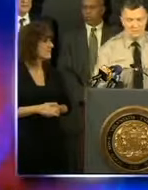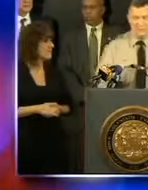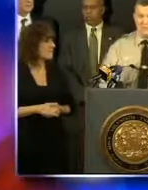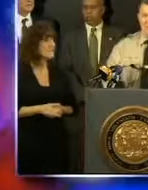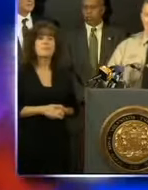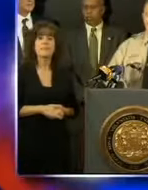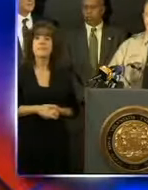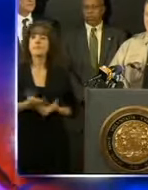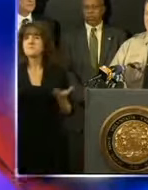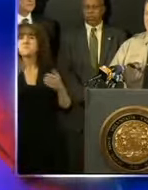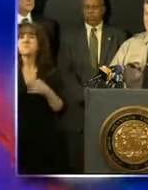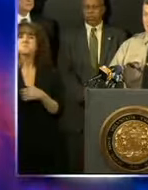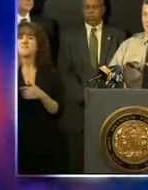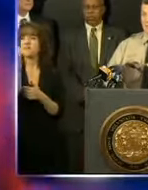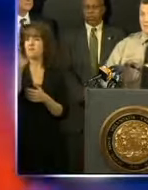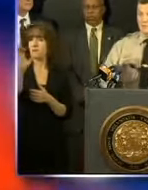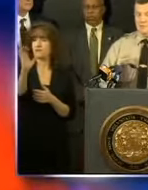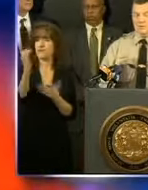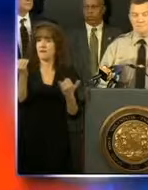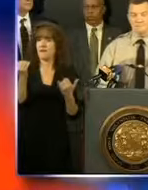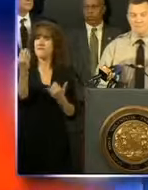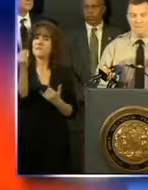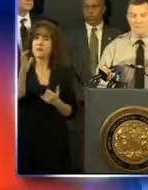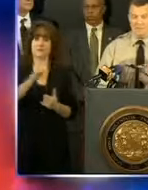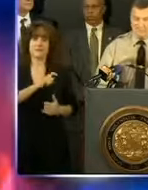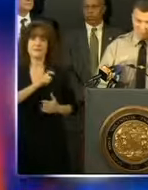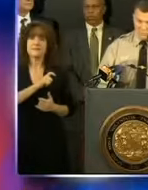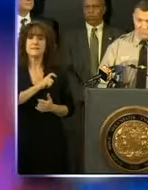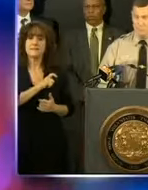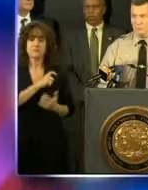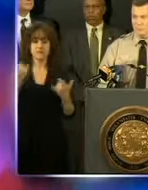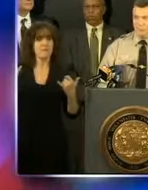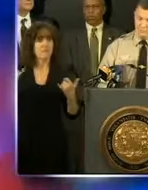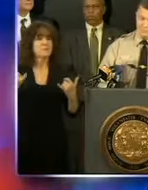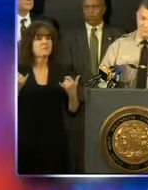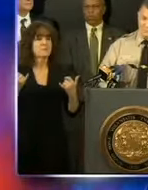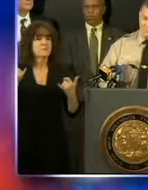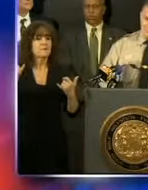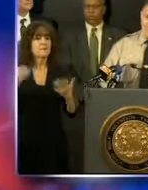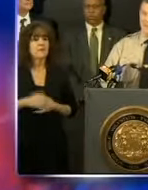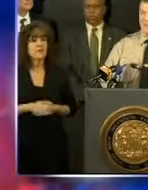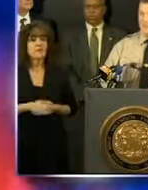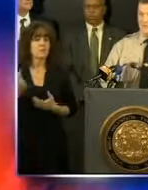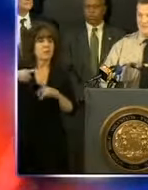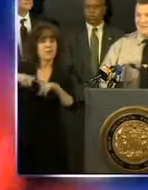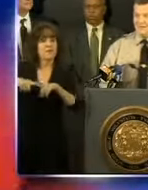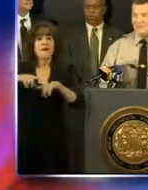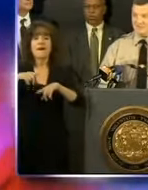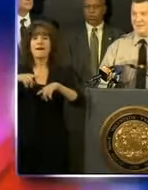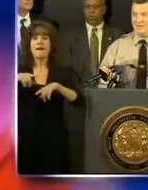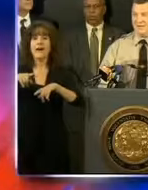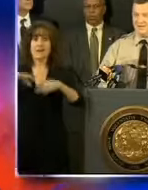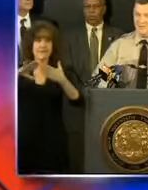Colonel. General number, I'd say around 1,500. You know, and again, we are relying on,